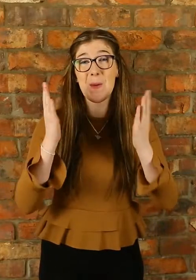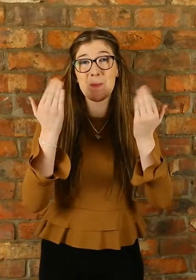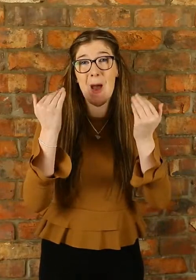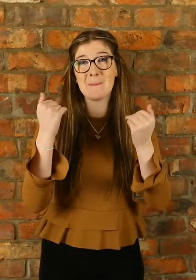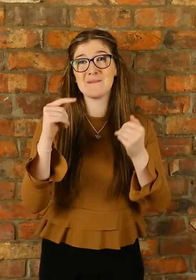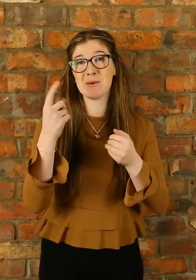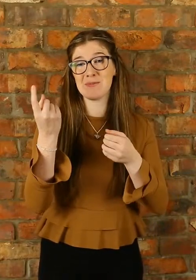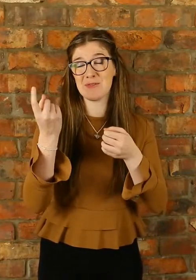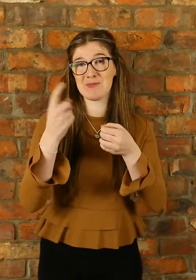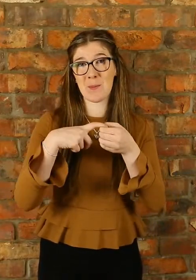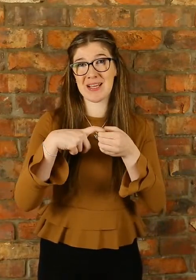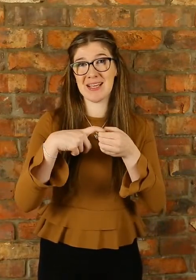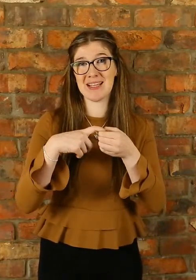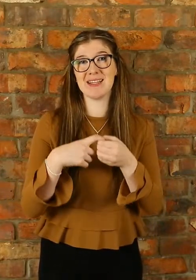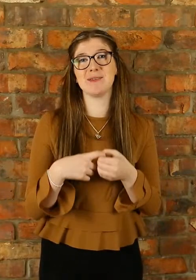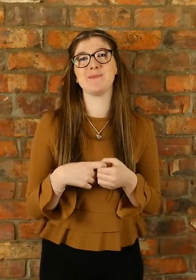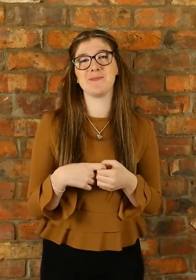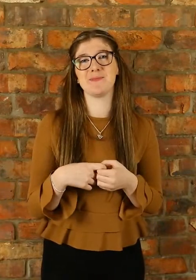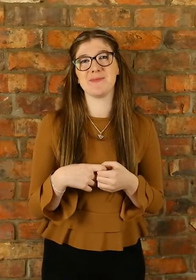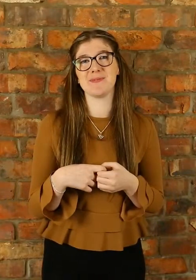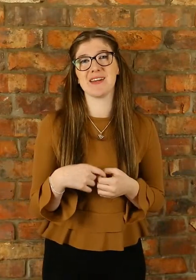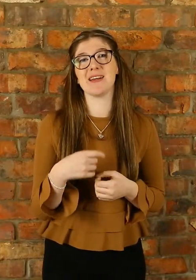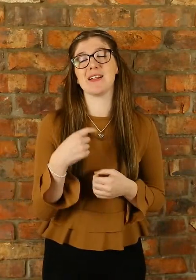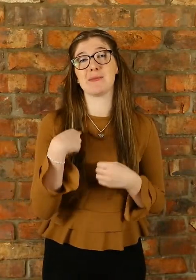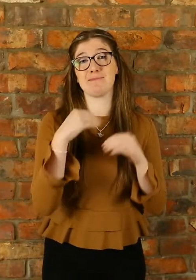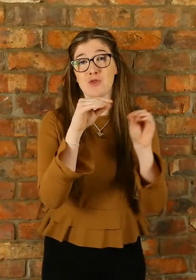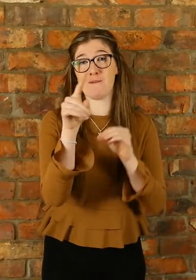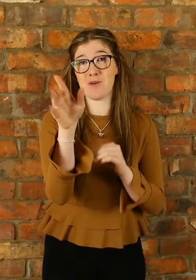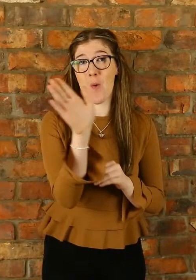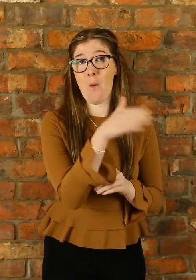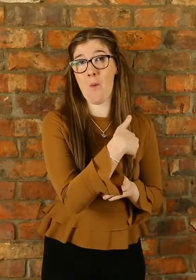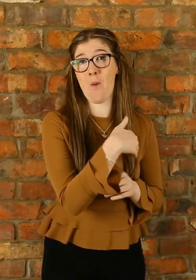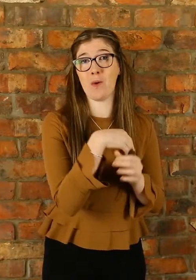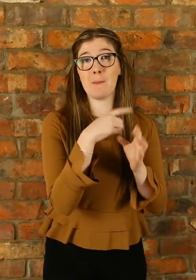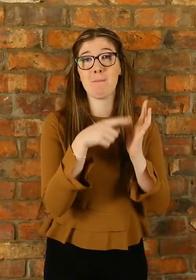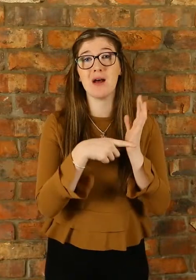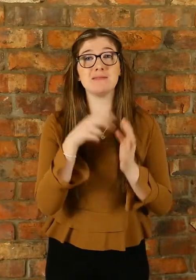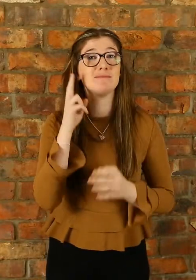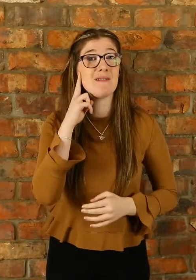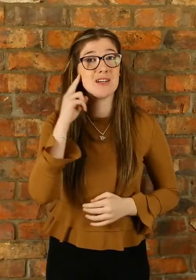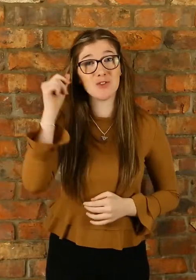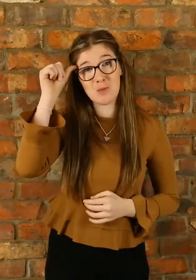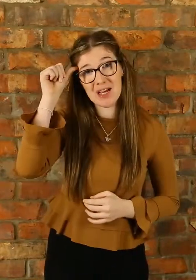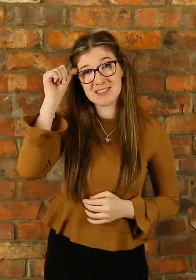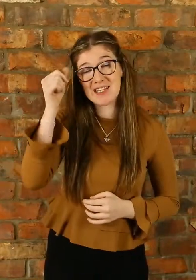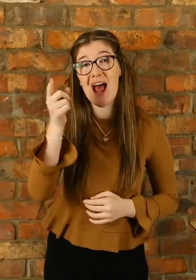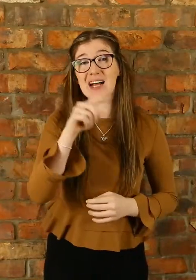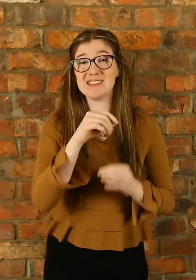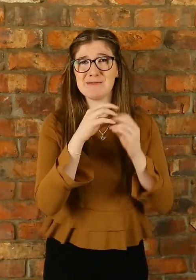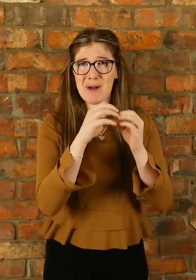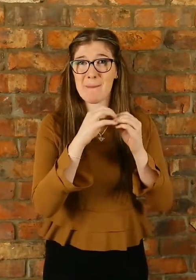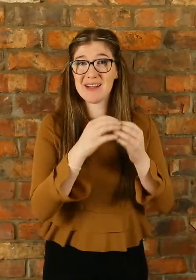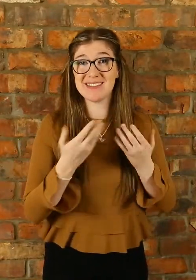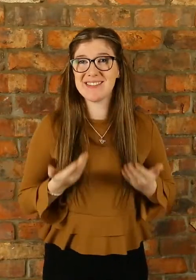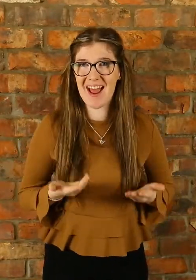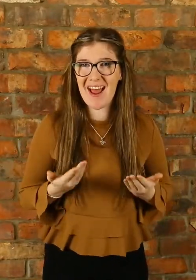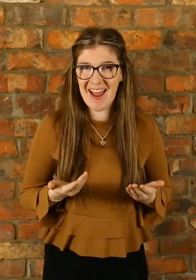Hello everybody and welcome to the first week of BSL. So this is Deaf Awareness